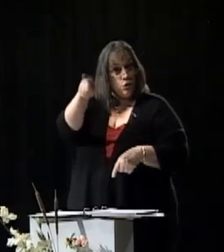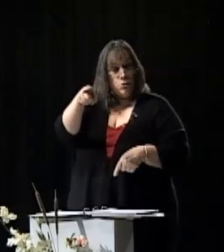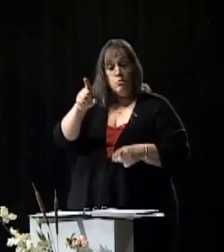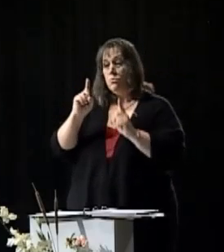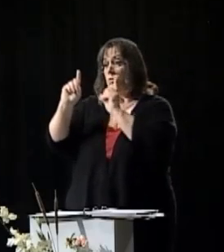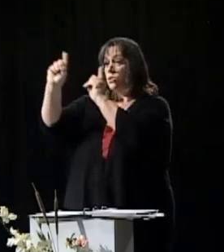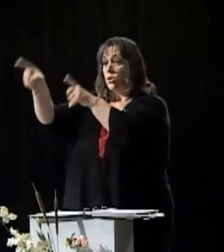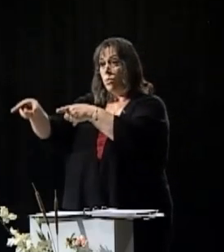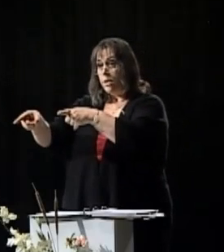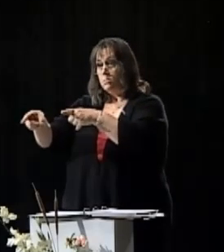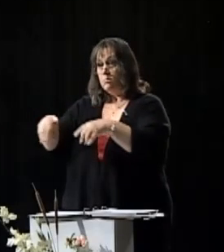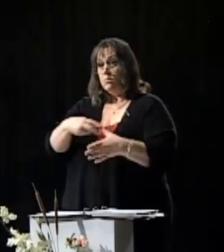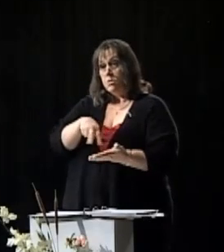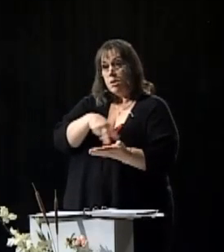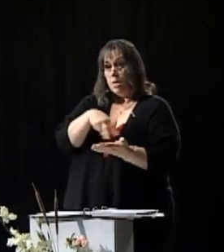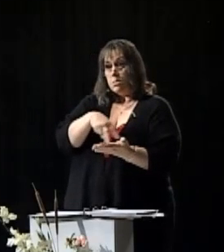you going to the dance.